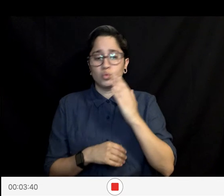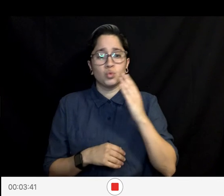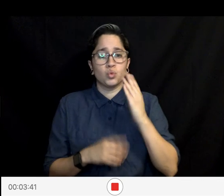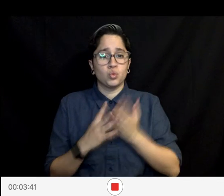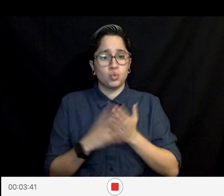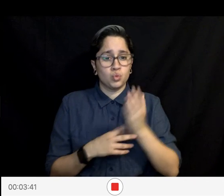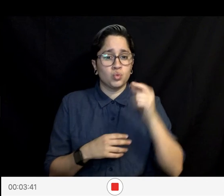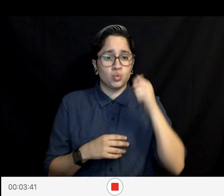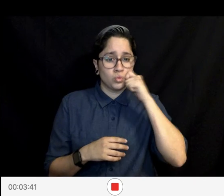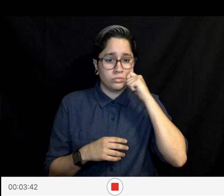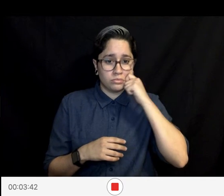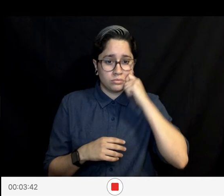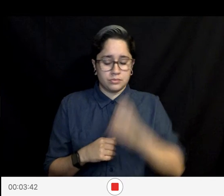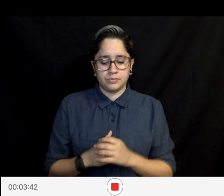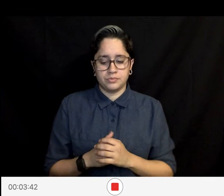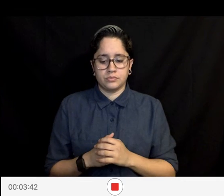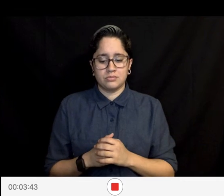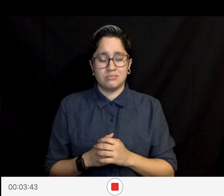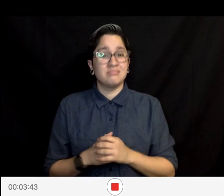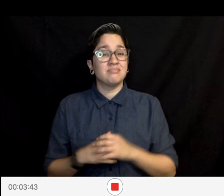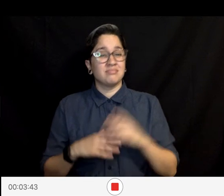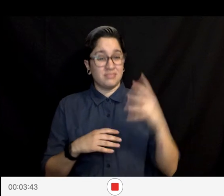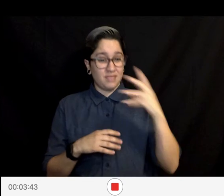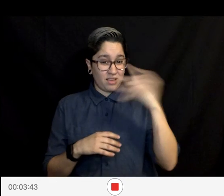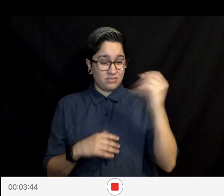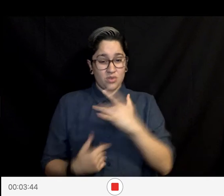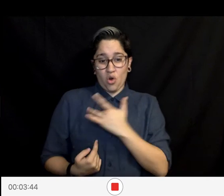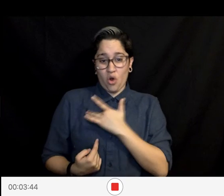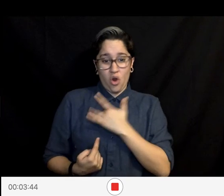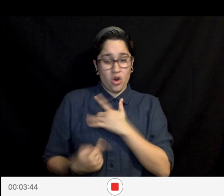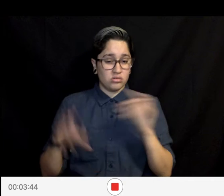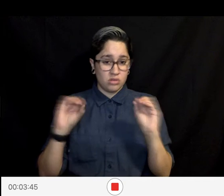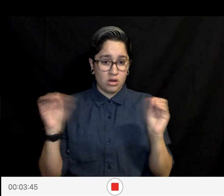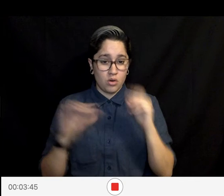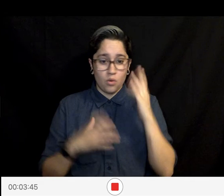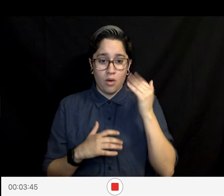3 major organs that we typically see in humans.